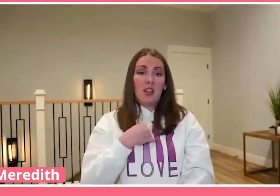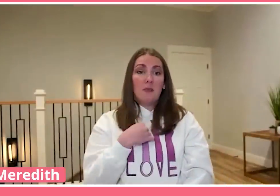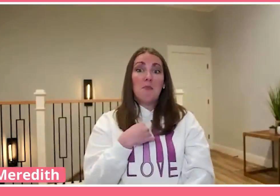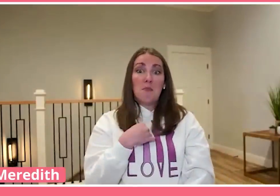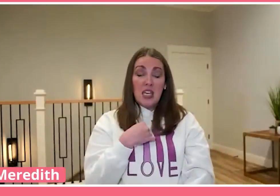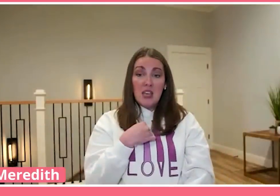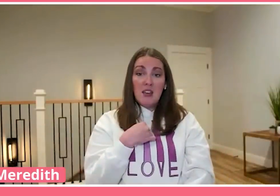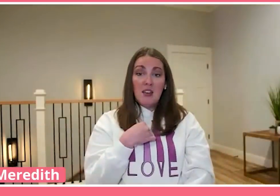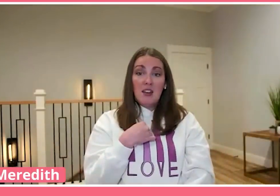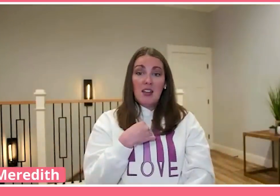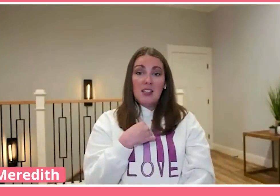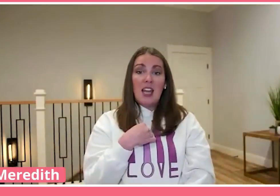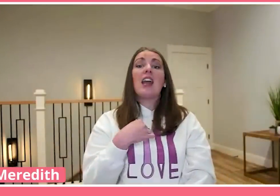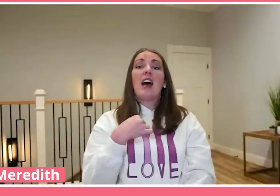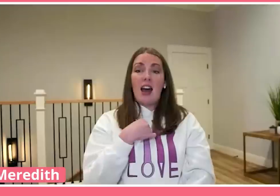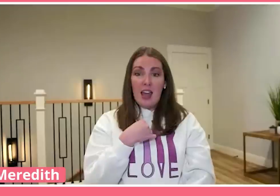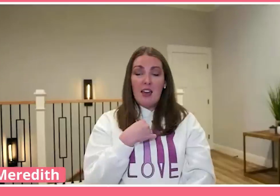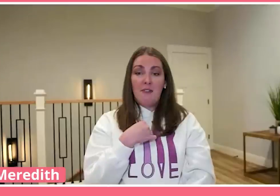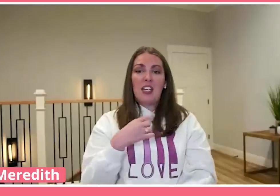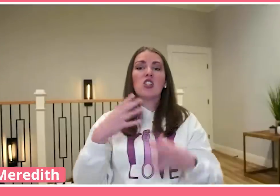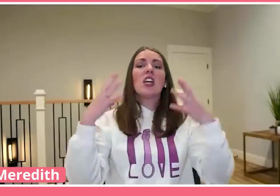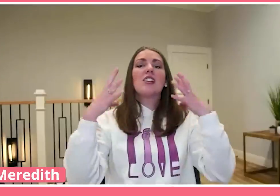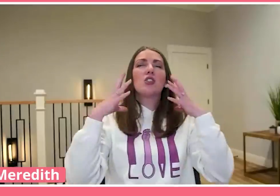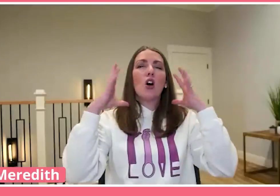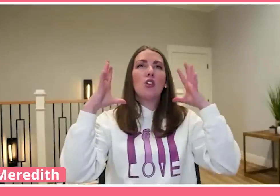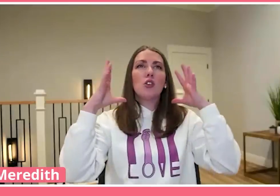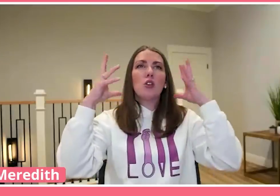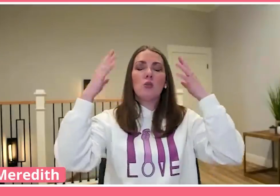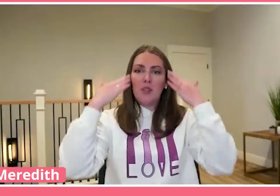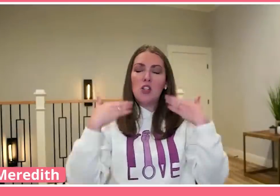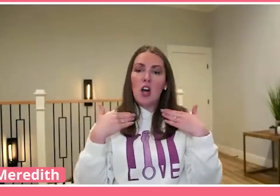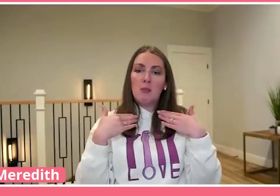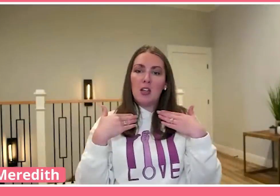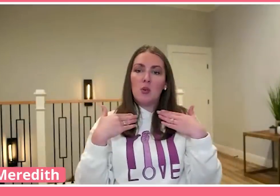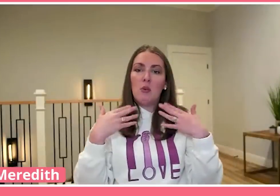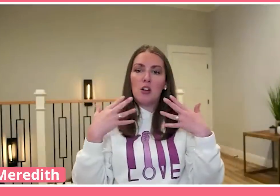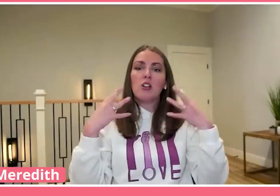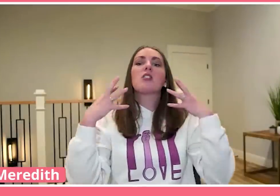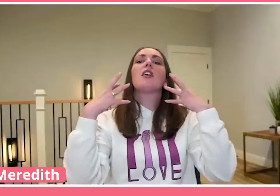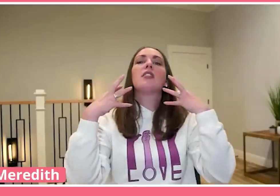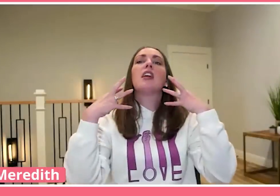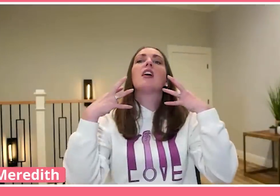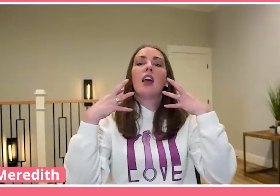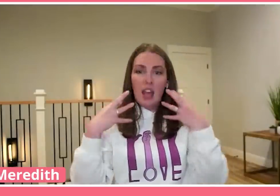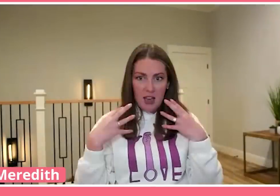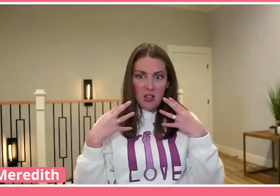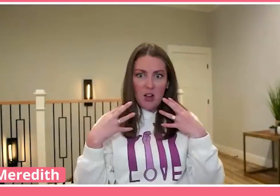me saying, I have finished. There's also the non-manual markers of the head nod